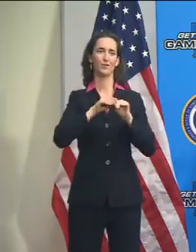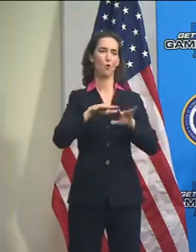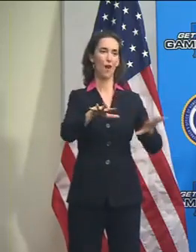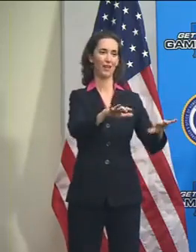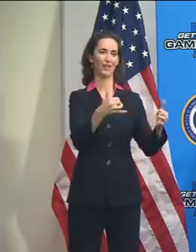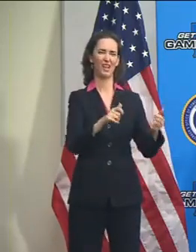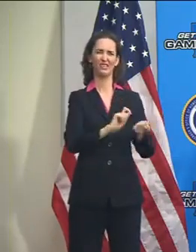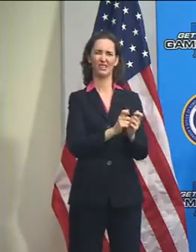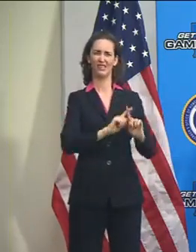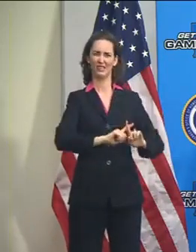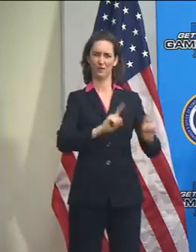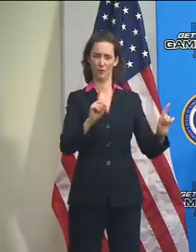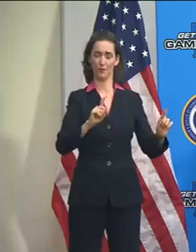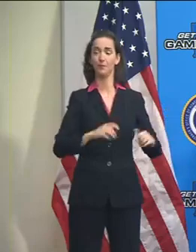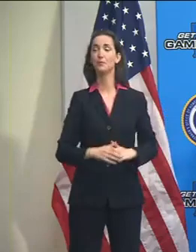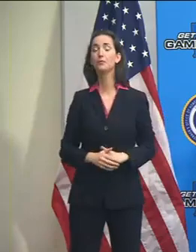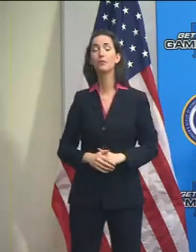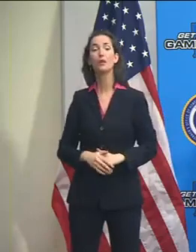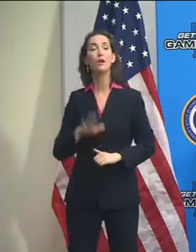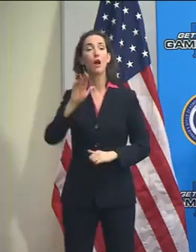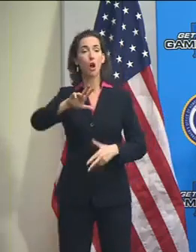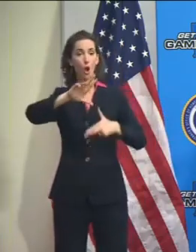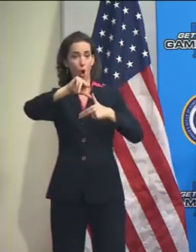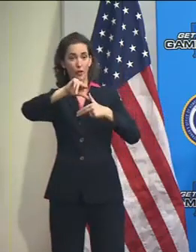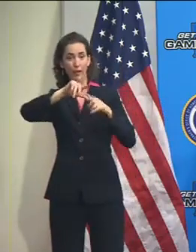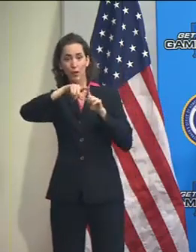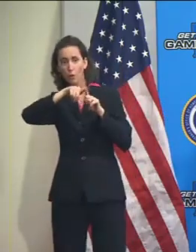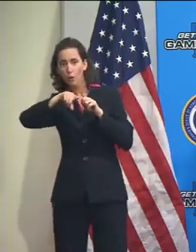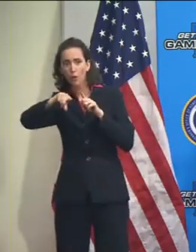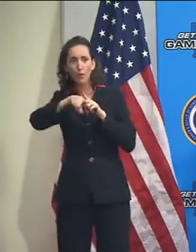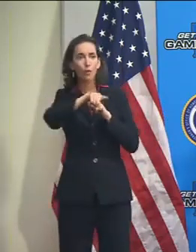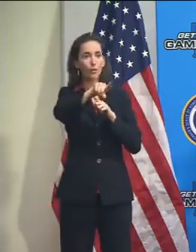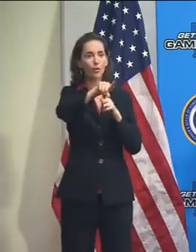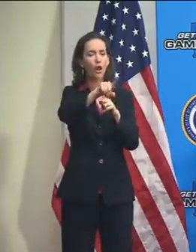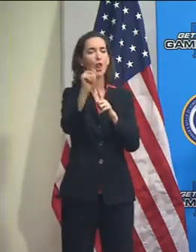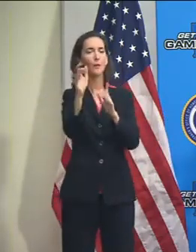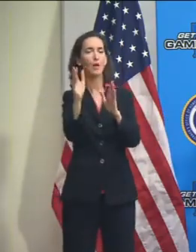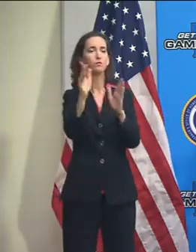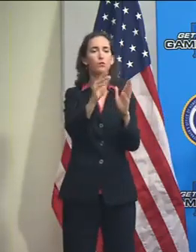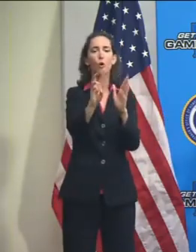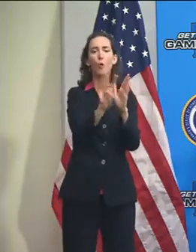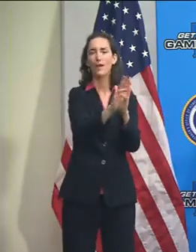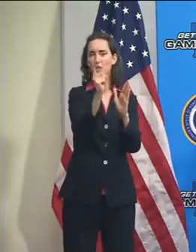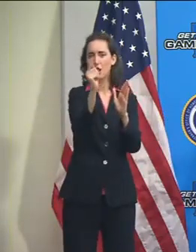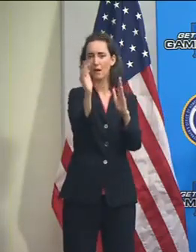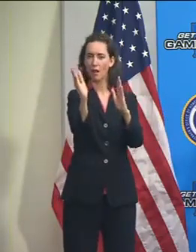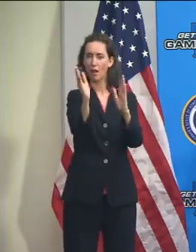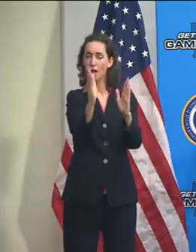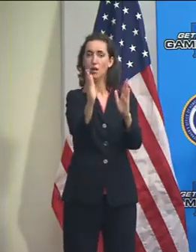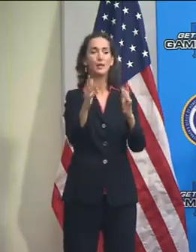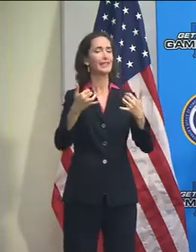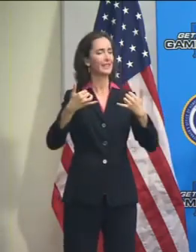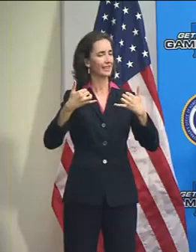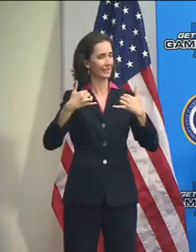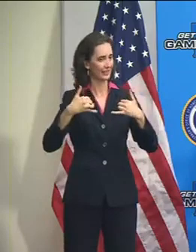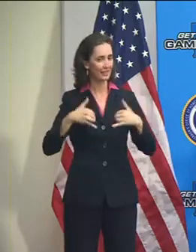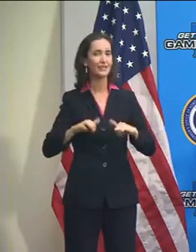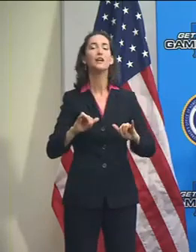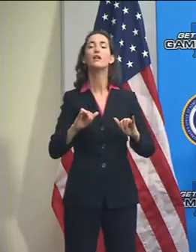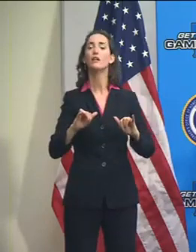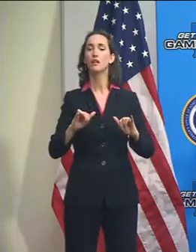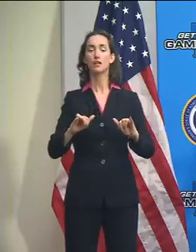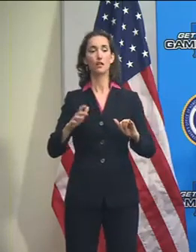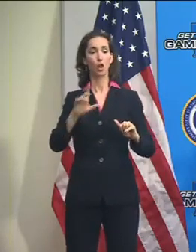While the track has shifted a little bit west, it is still true that the overwhelming majority of